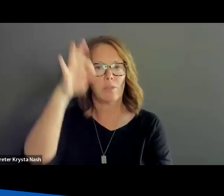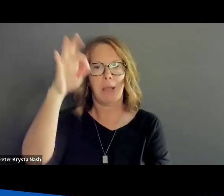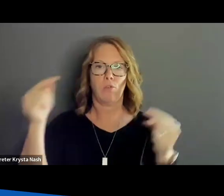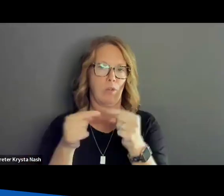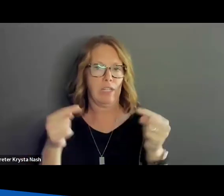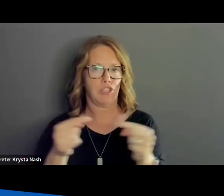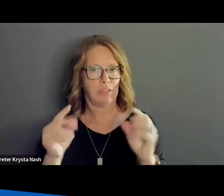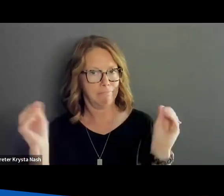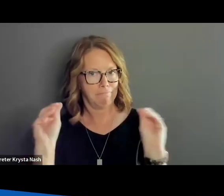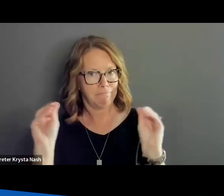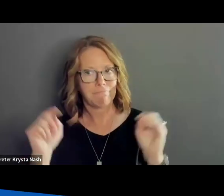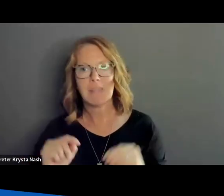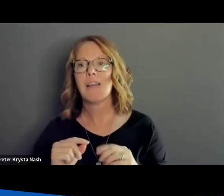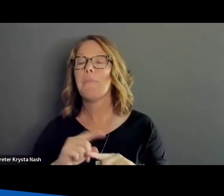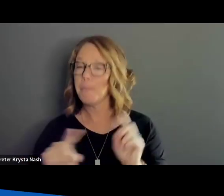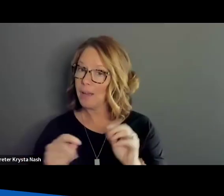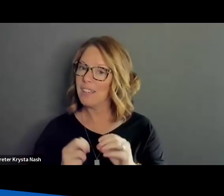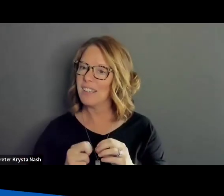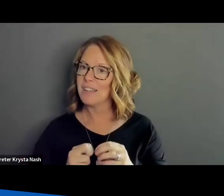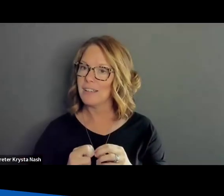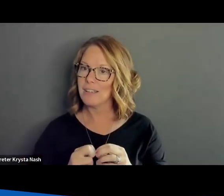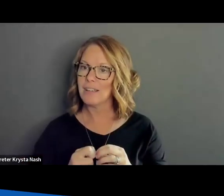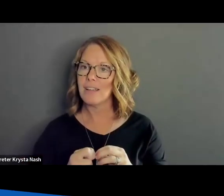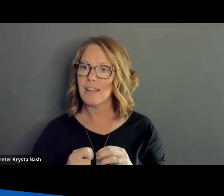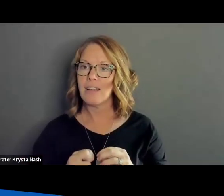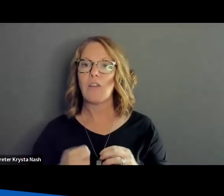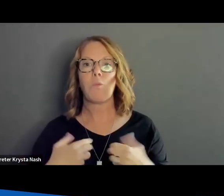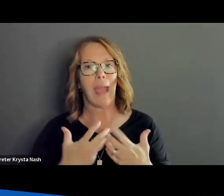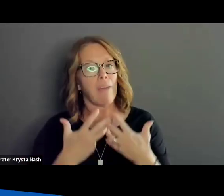injury, but we have a lot of